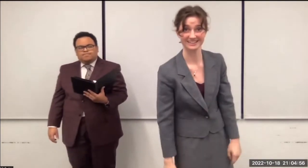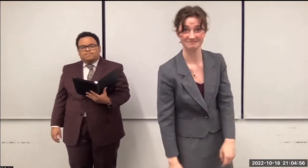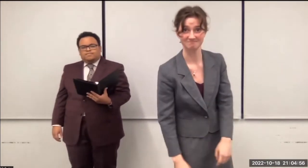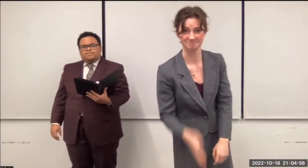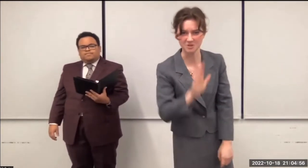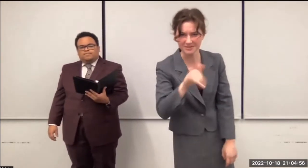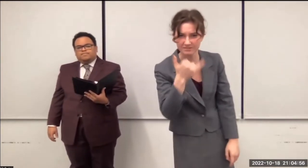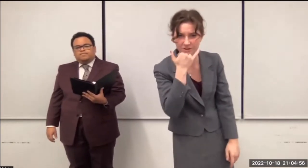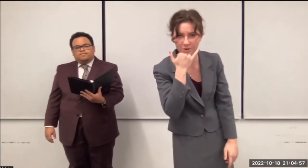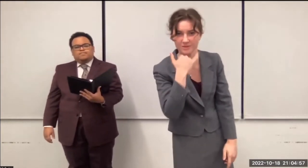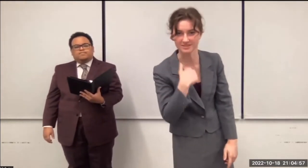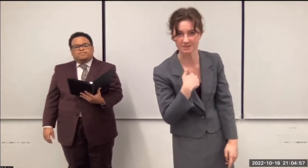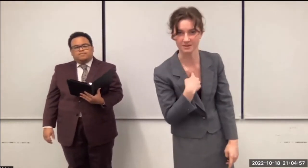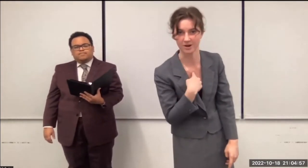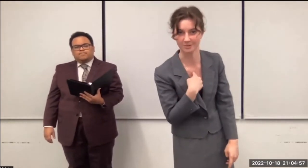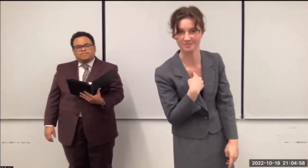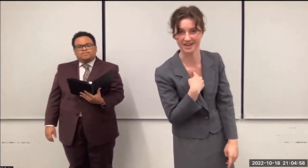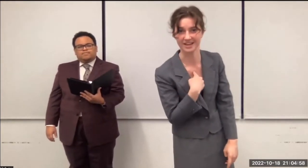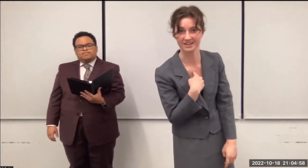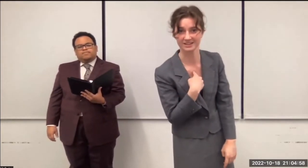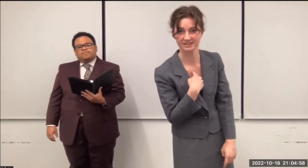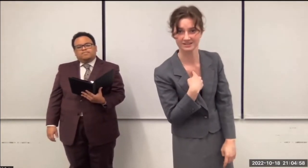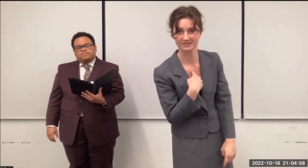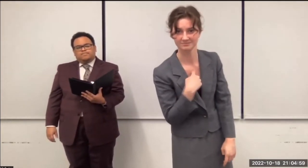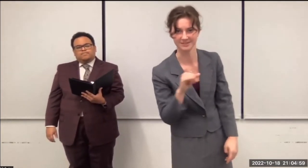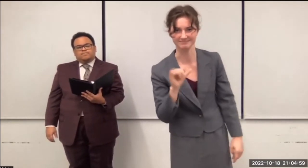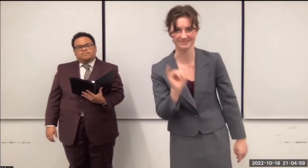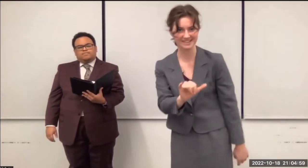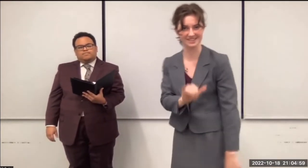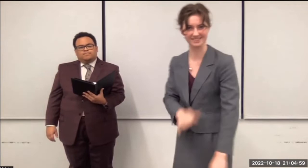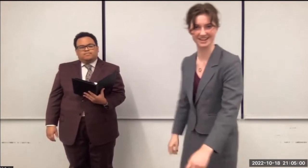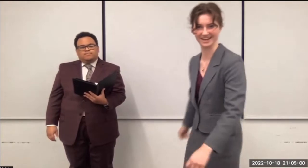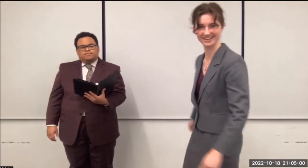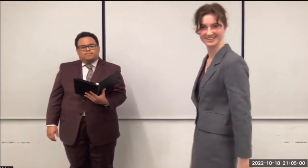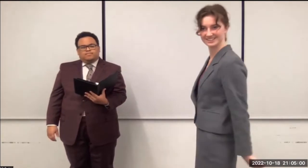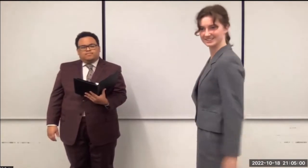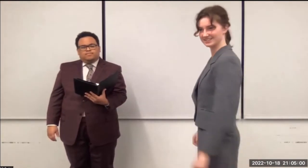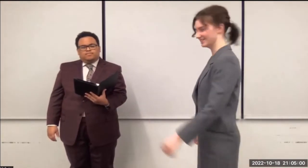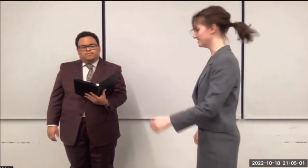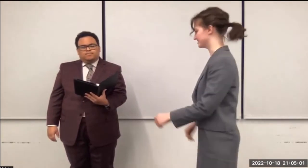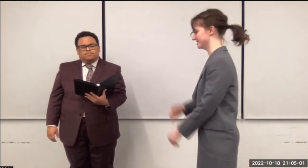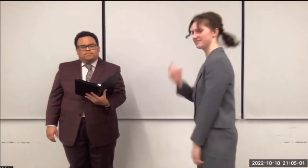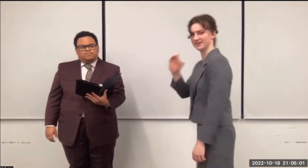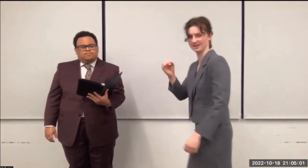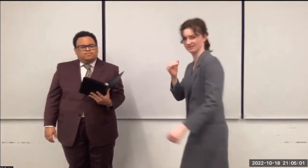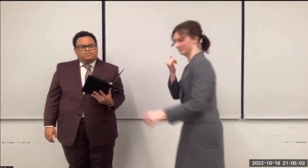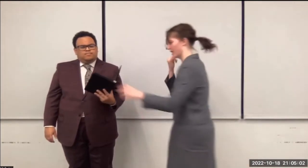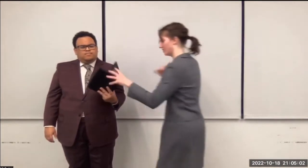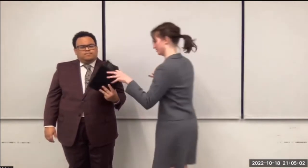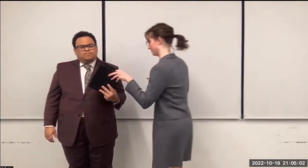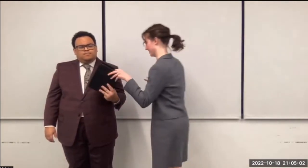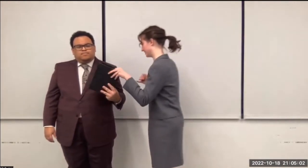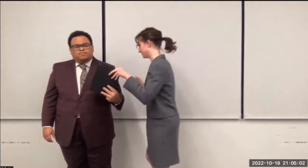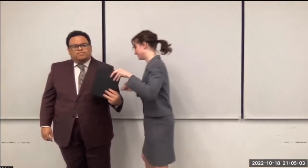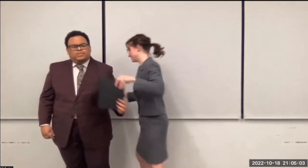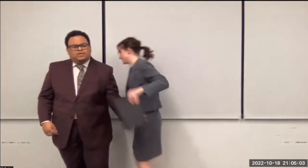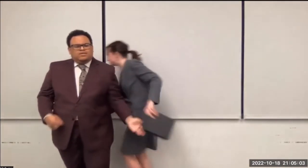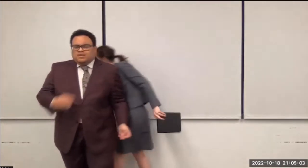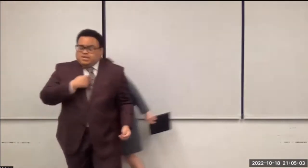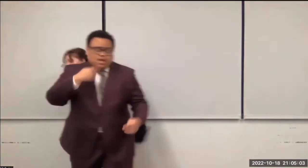You would never know there was something wrong with me. But that's the thing. There's nothing wrong with me. He says, I am not